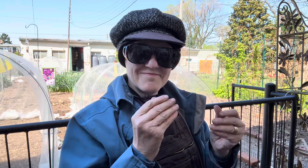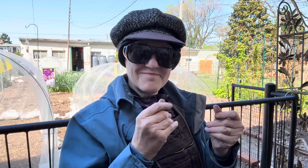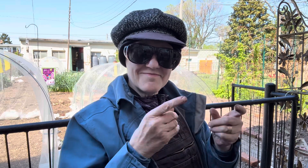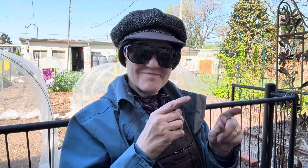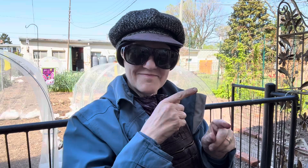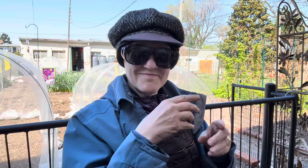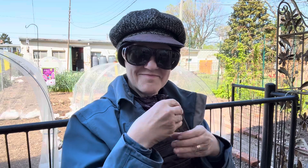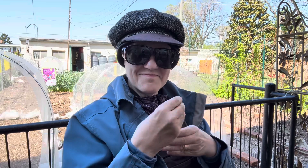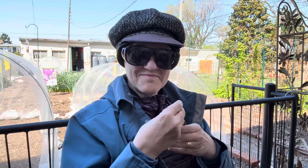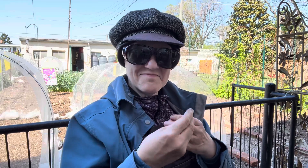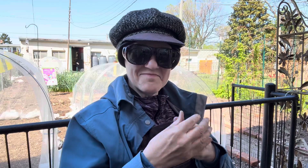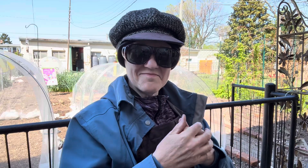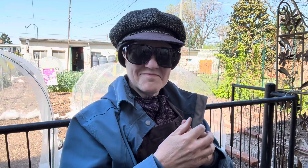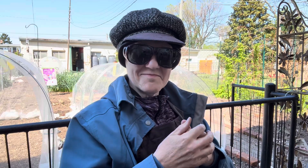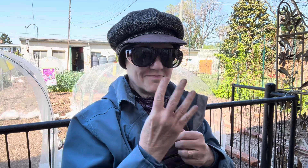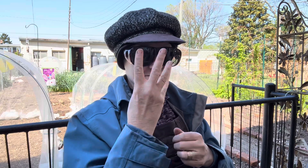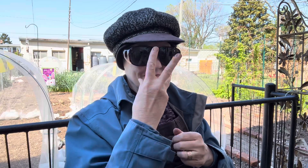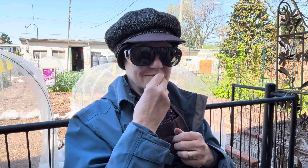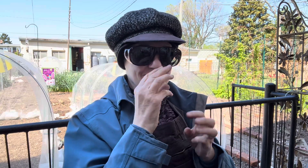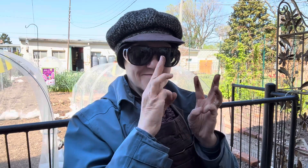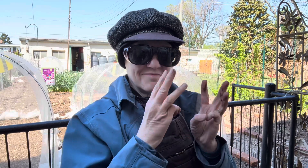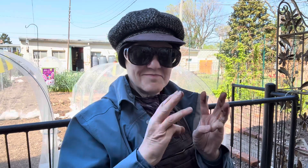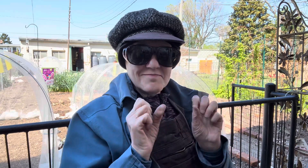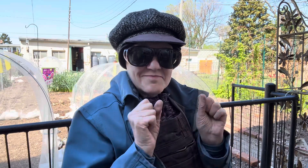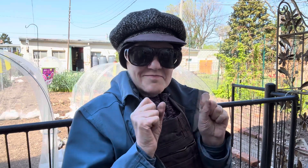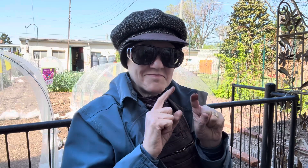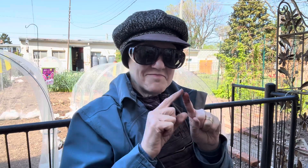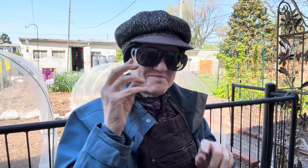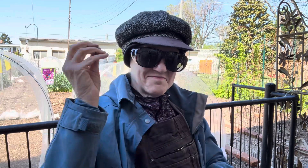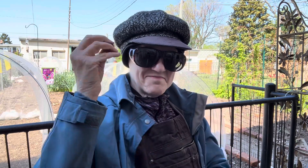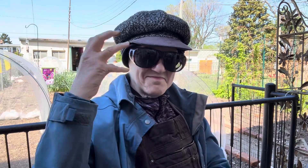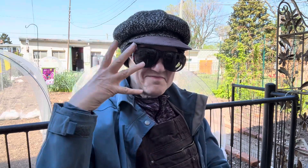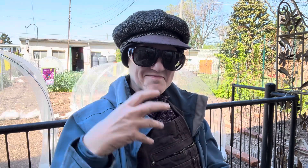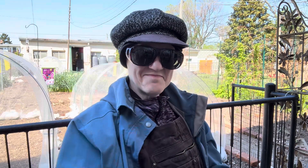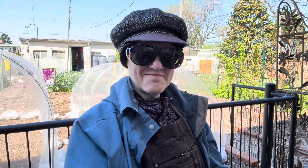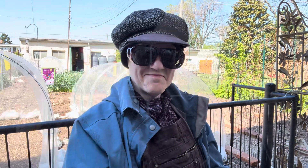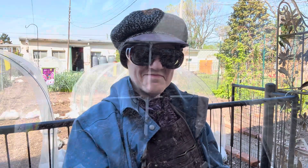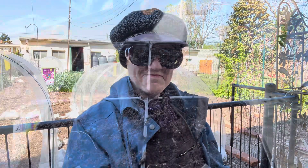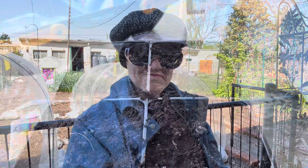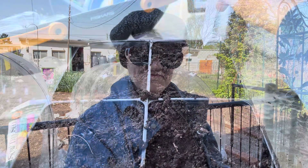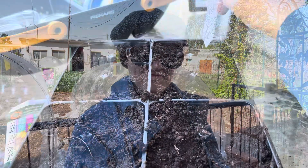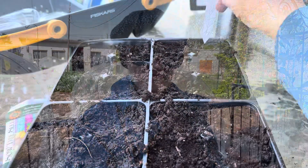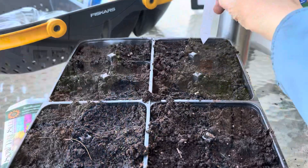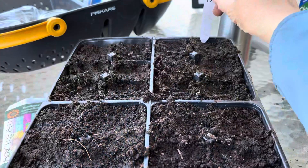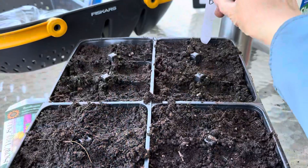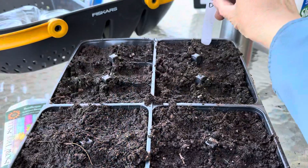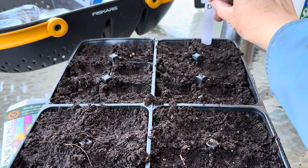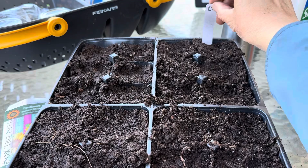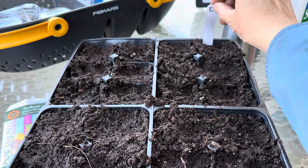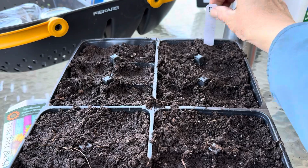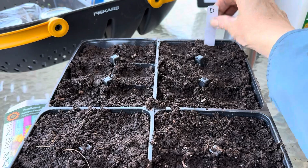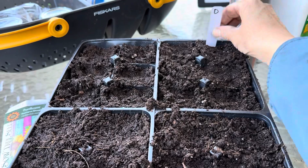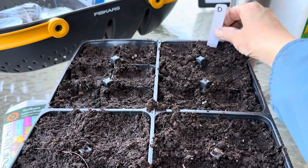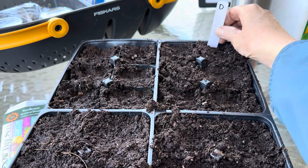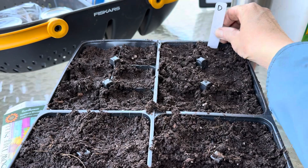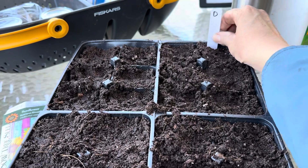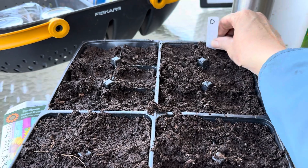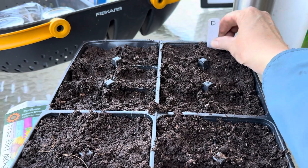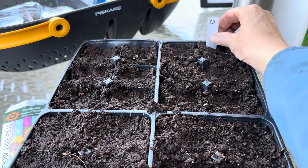and show them outside talking or working or whatever they're doing. It's a beautiful day. It's cold, but it's nice and sunny.